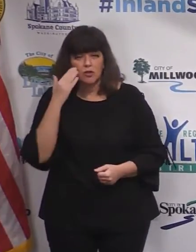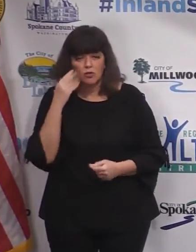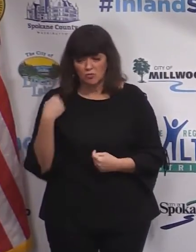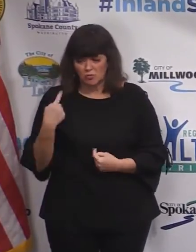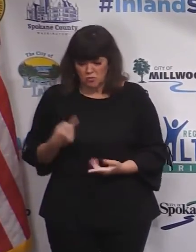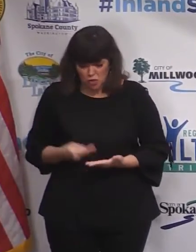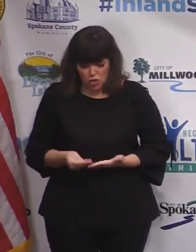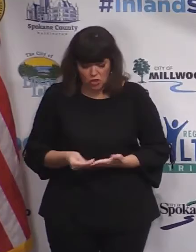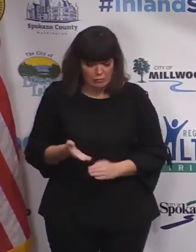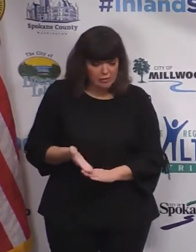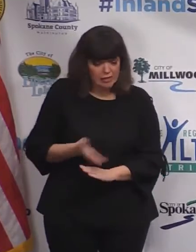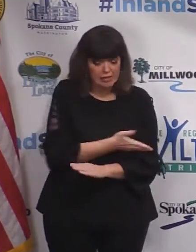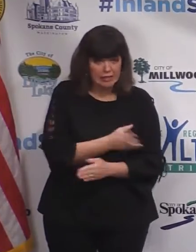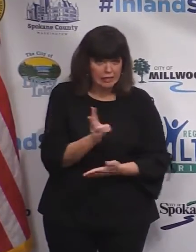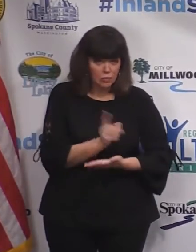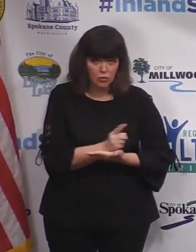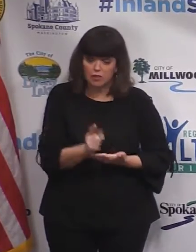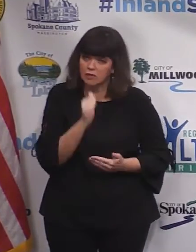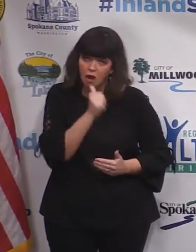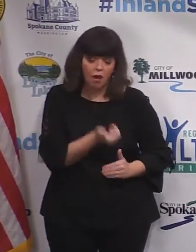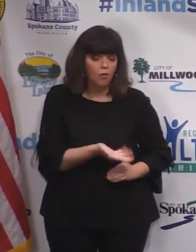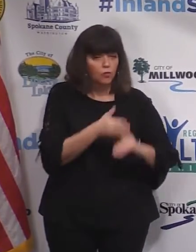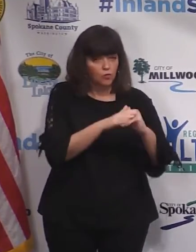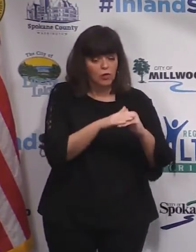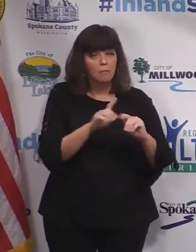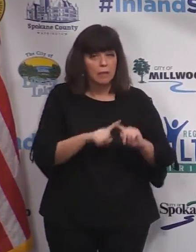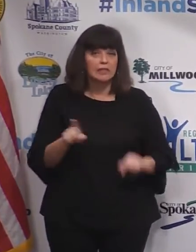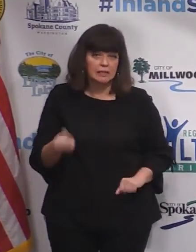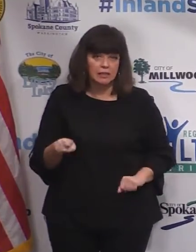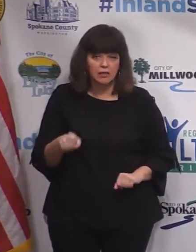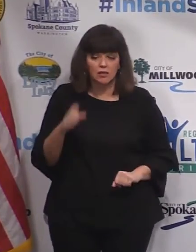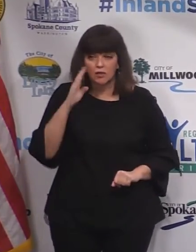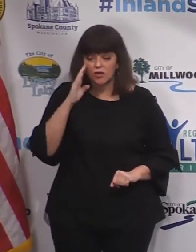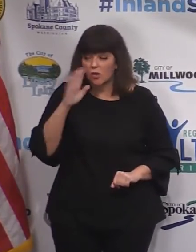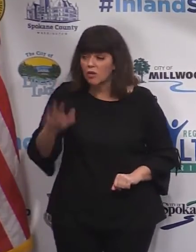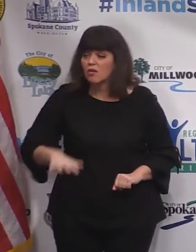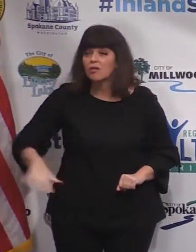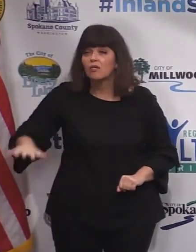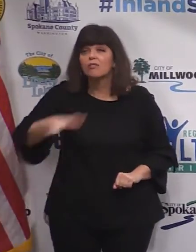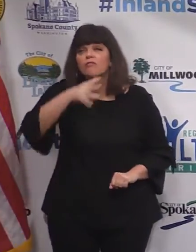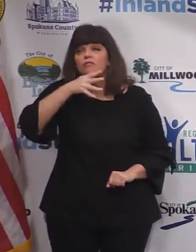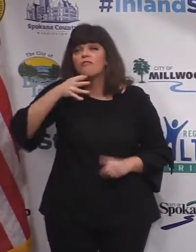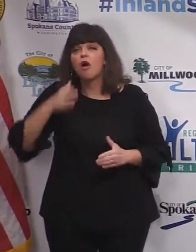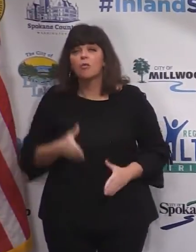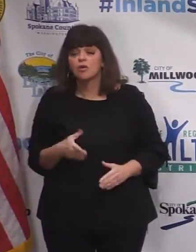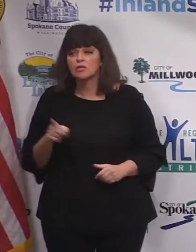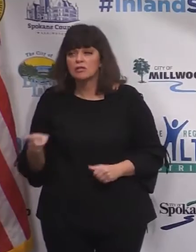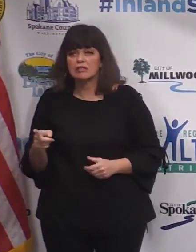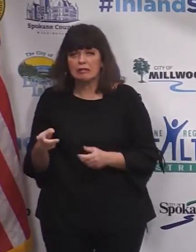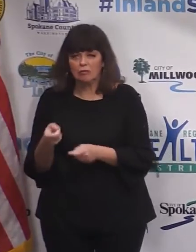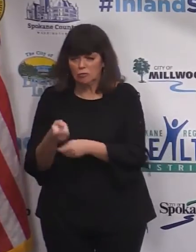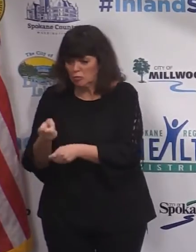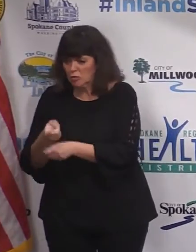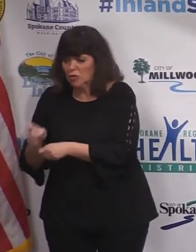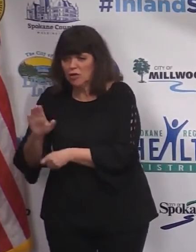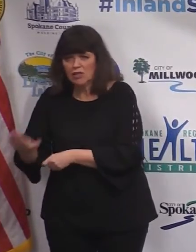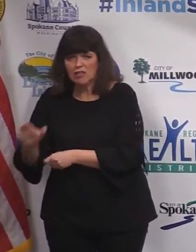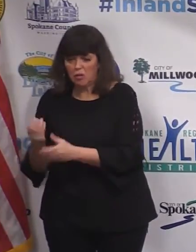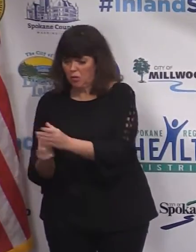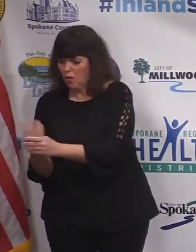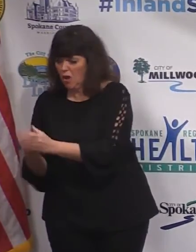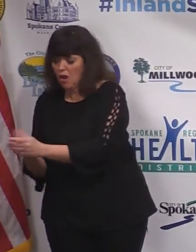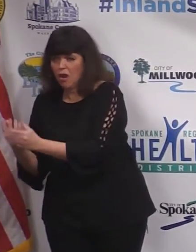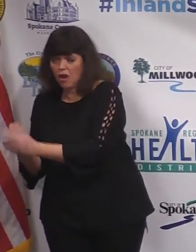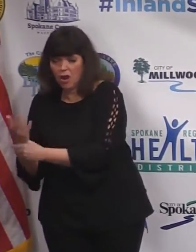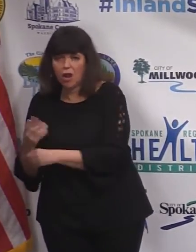much in the past 6 weeks. Across the country, farmers are destroying crops, yet we remain fearful of supply shortages. At the same time, we have